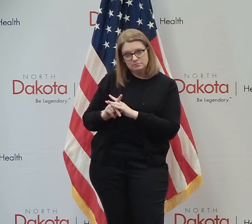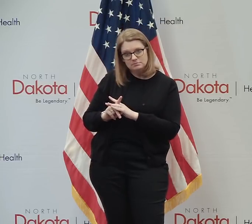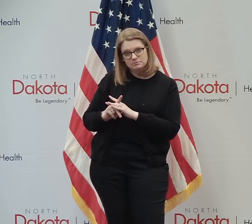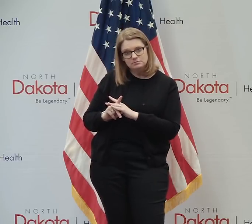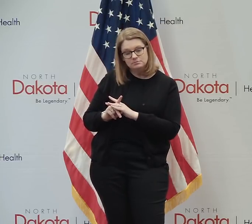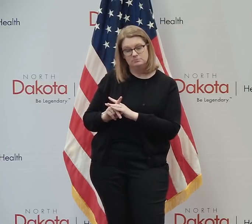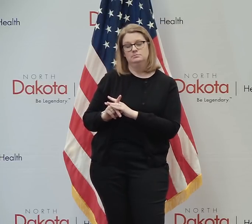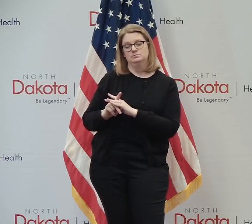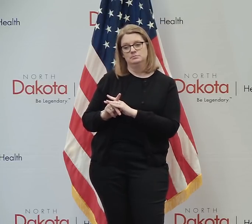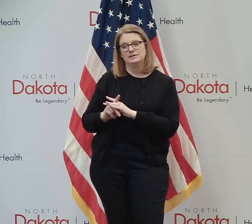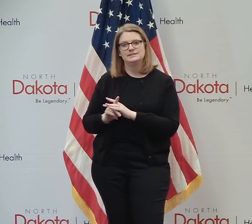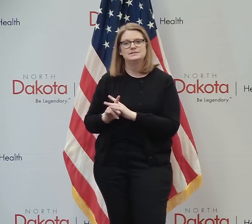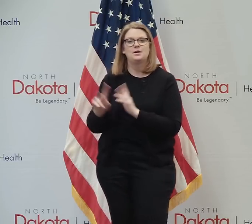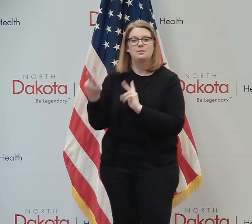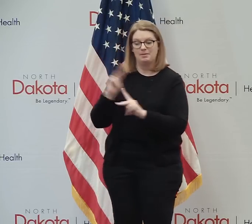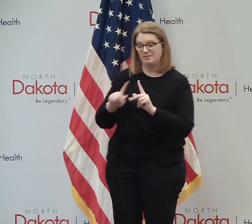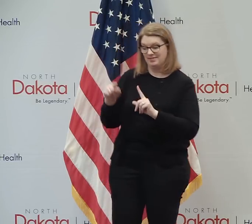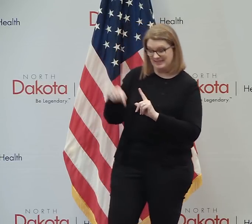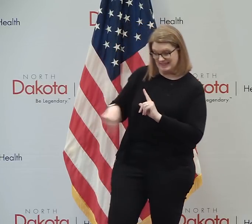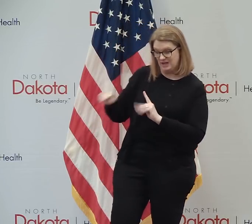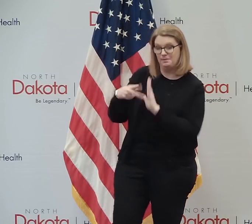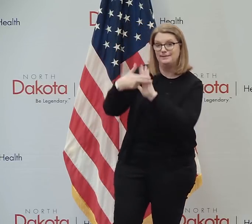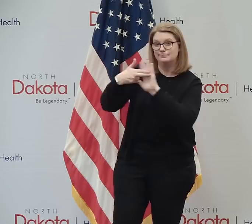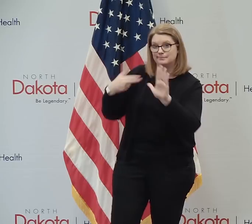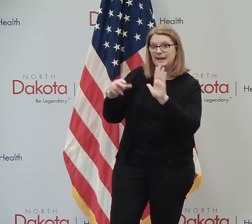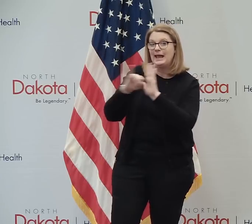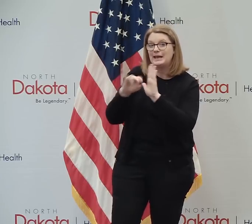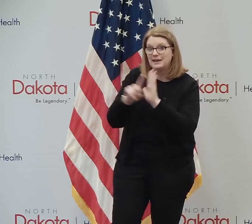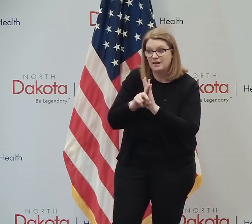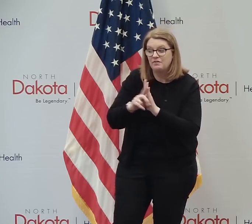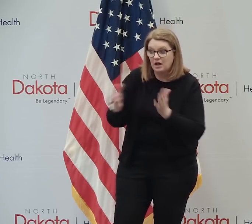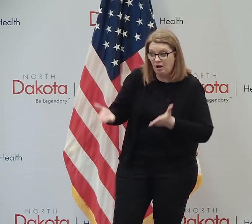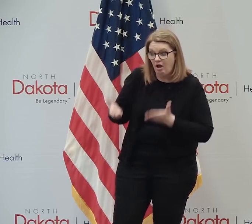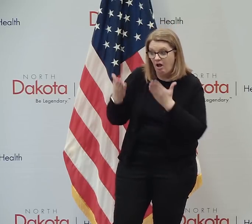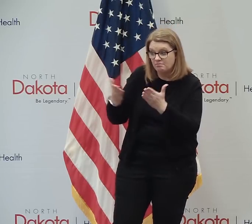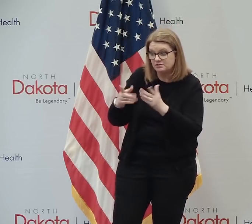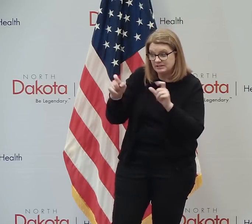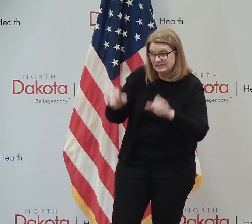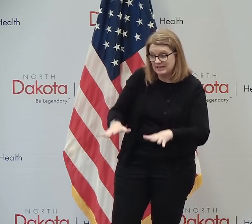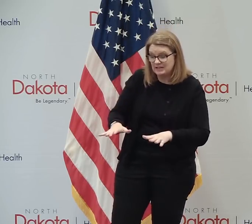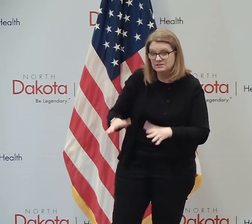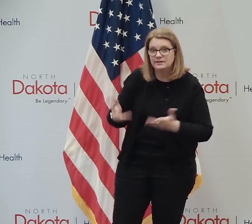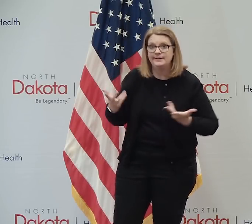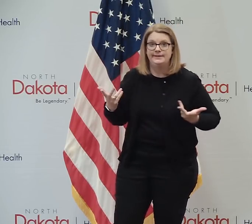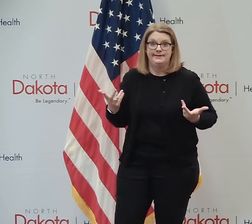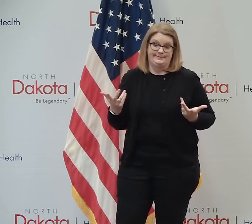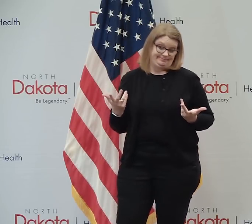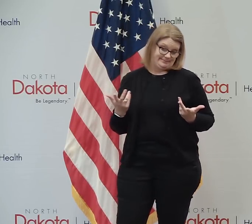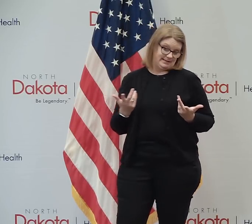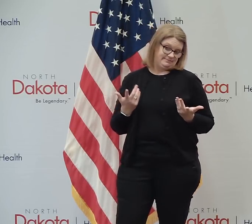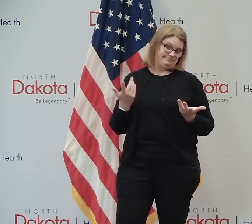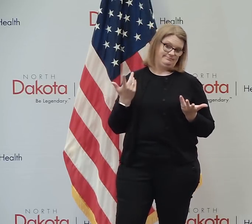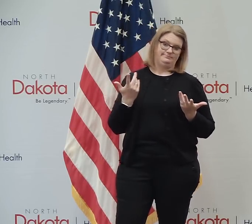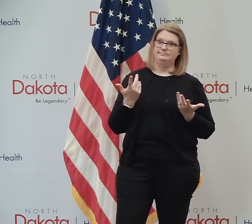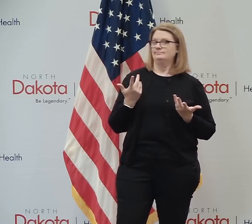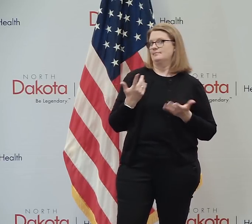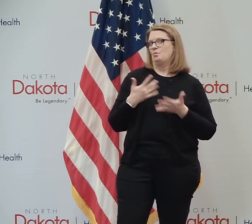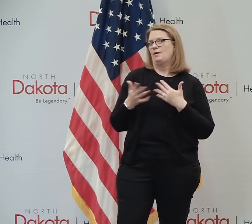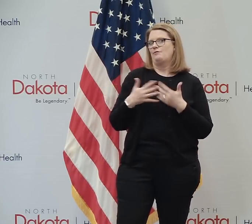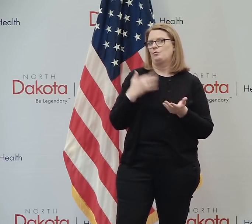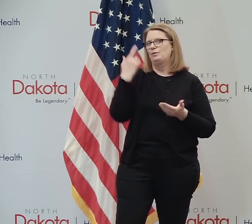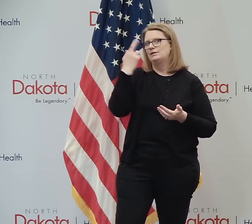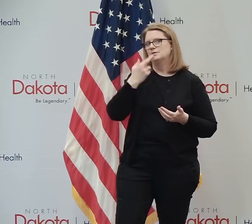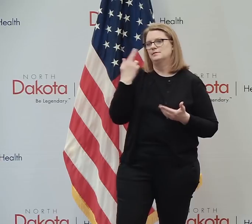was people who'd been identified were offered to come and have an opportunity to test, and they, for whatever reason, we need to get smarter and better